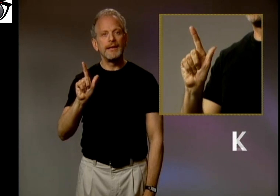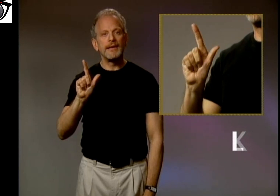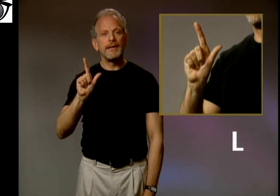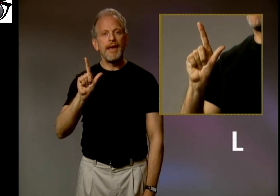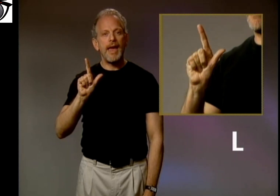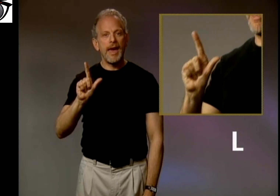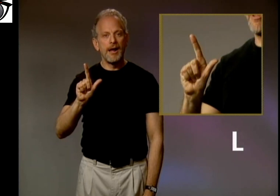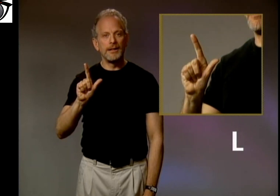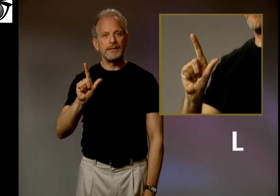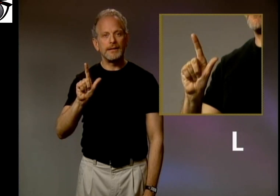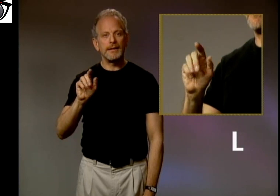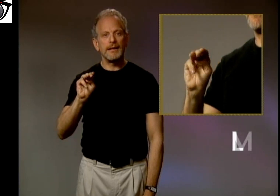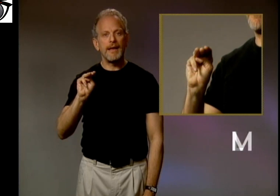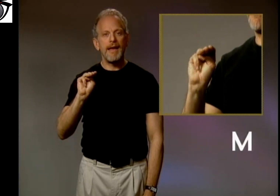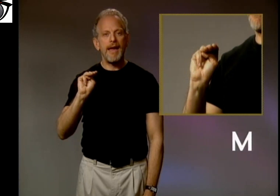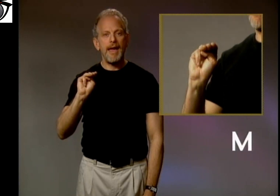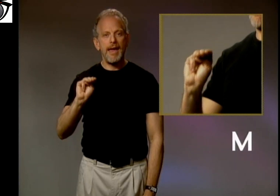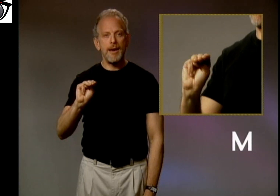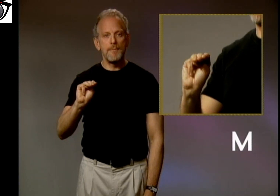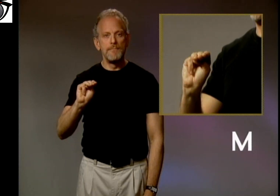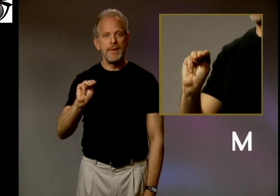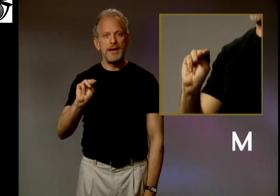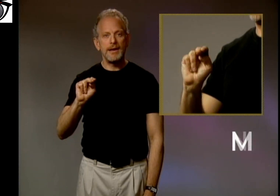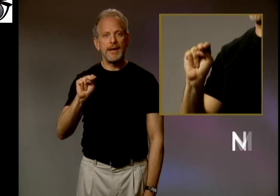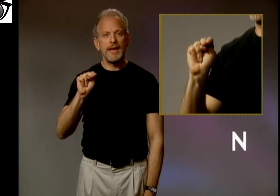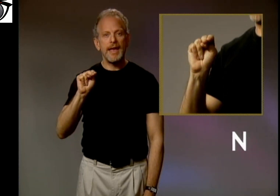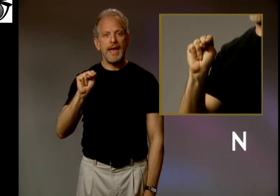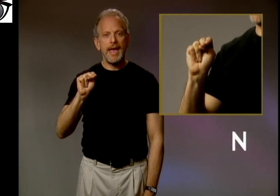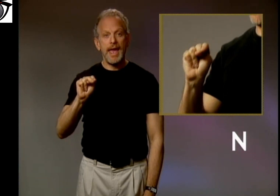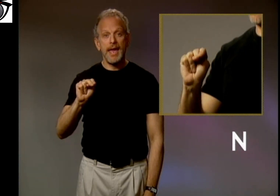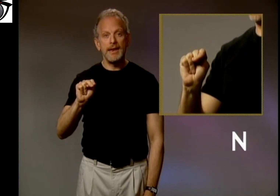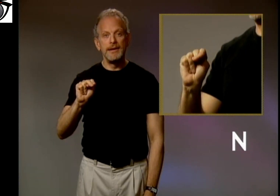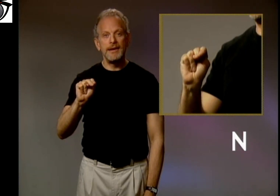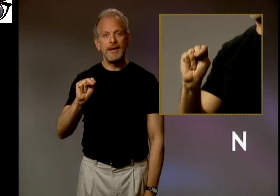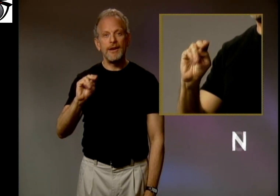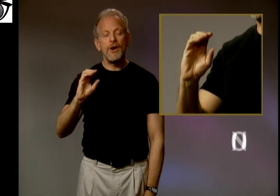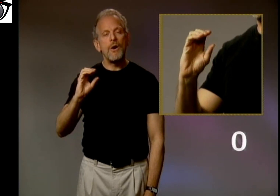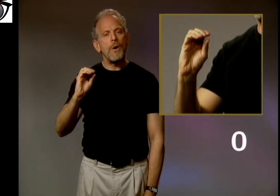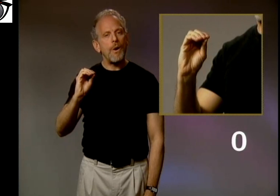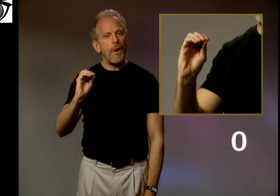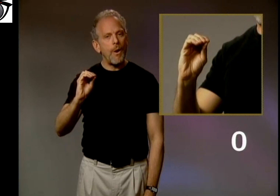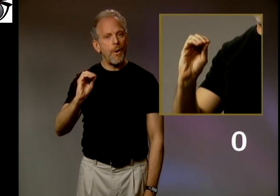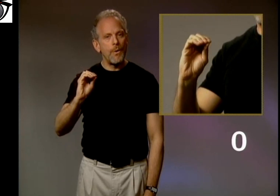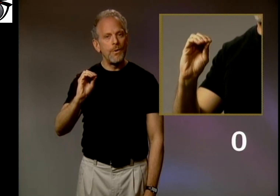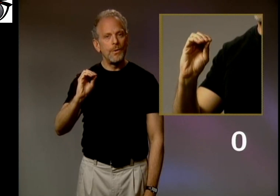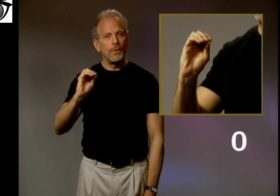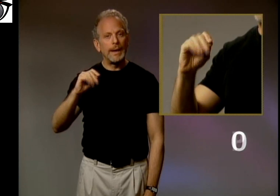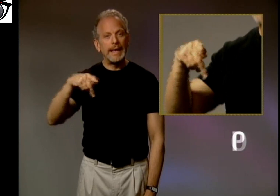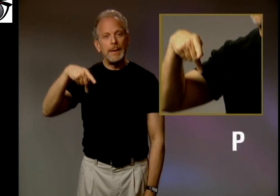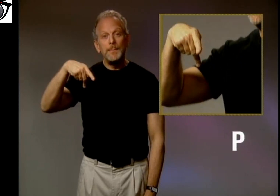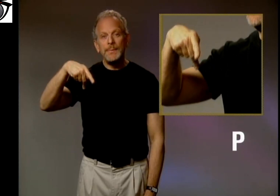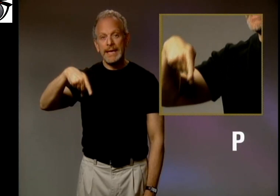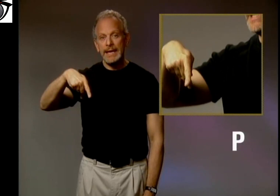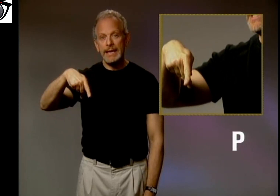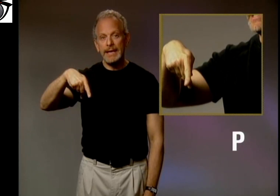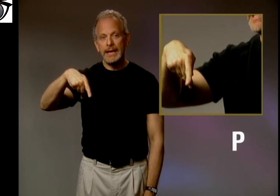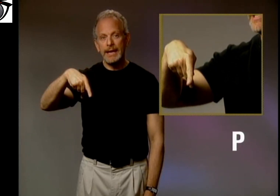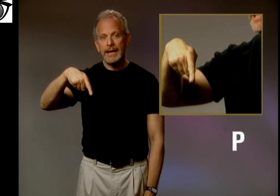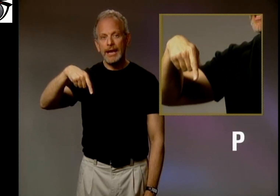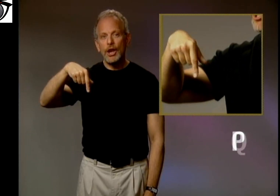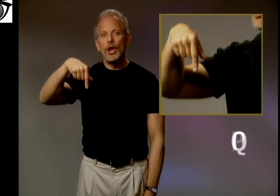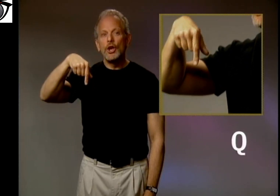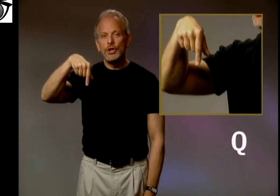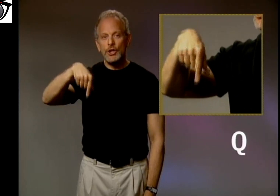K, L, M, N, O,